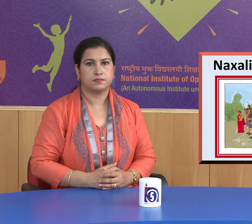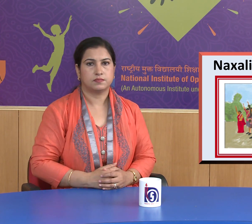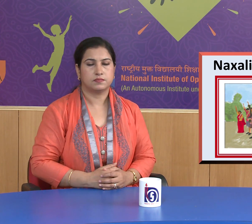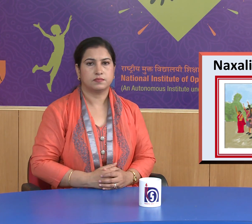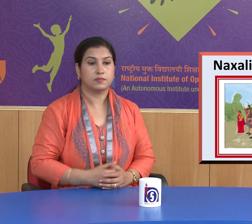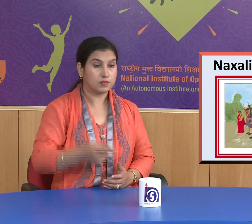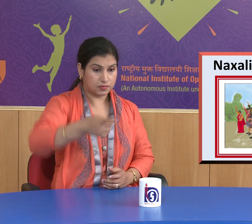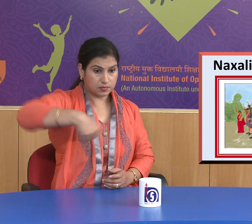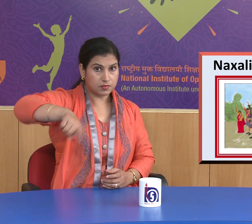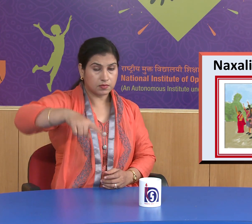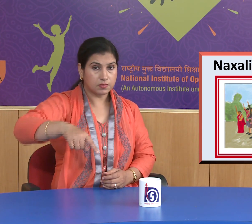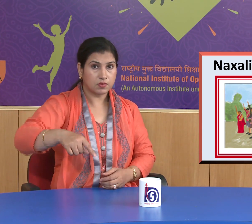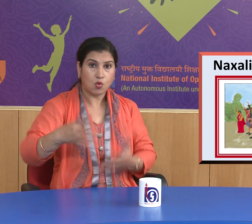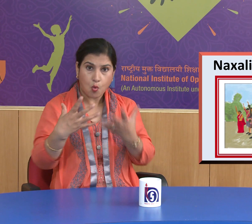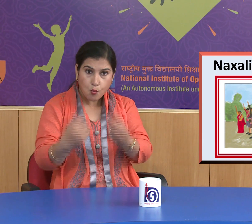They want the villages